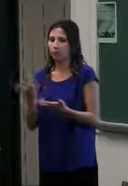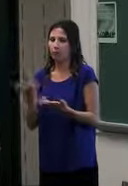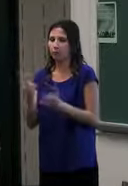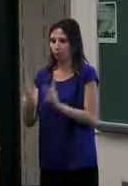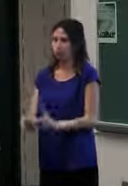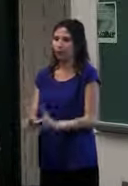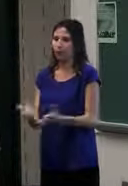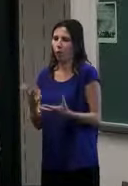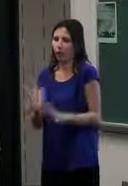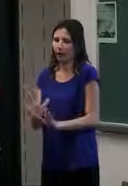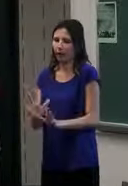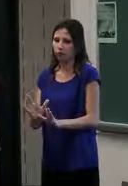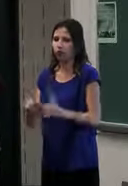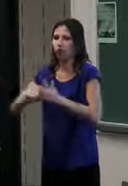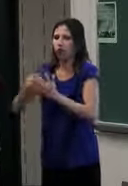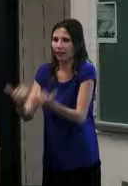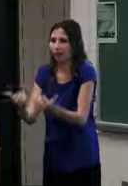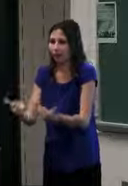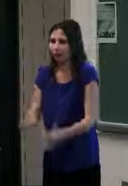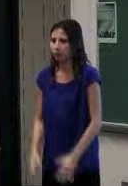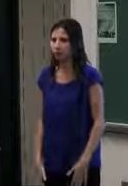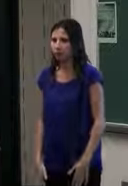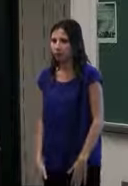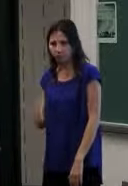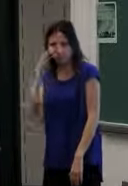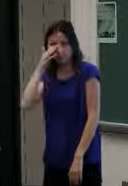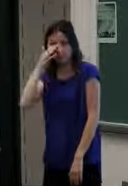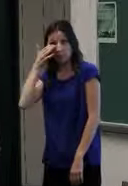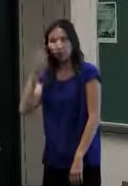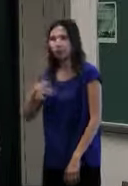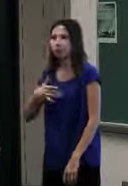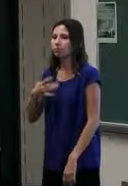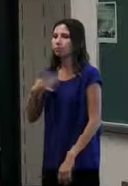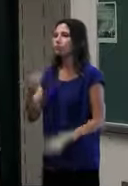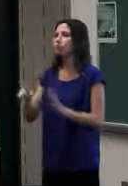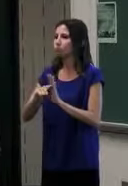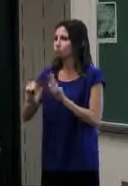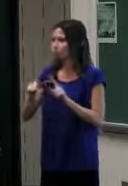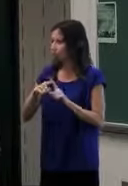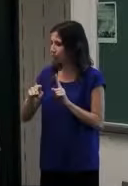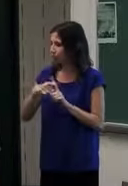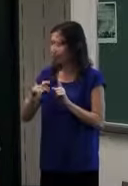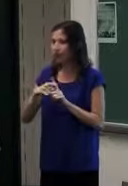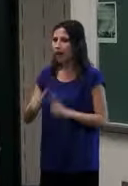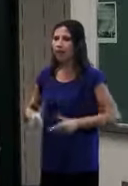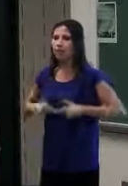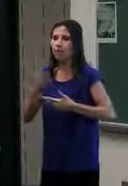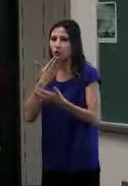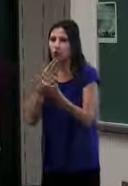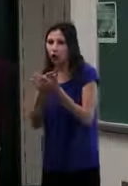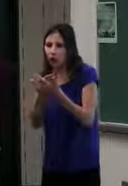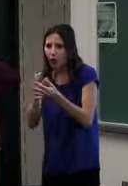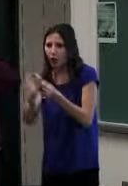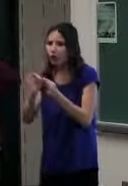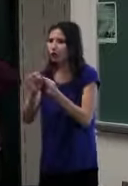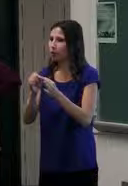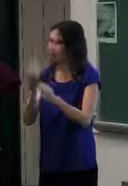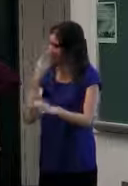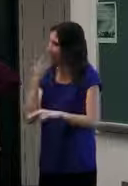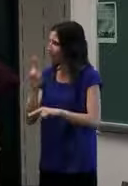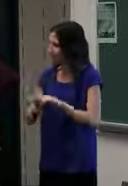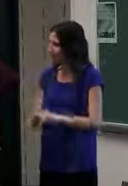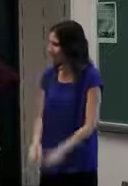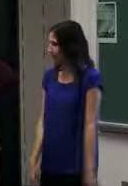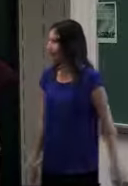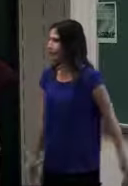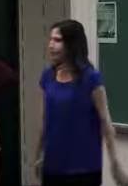there, do it now. Be optimistic. Life is good. Interpreting is fun. And